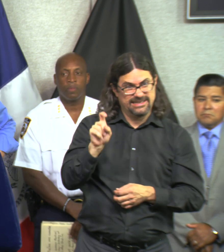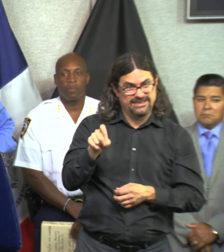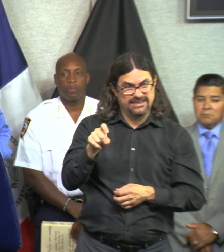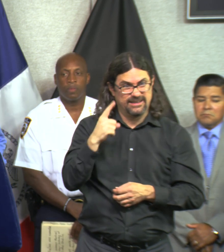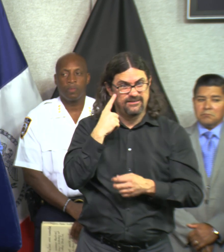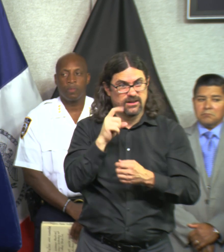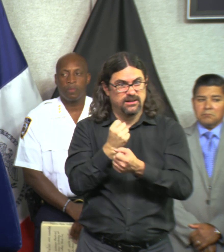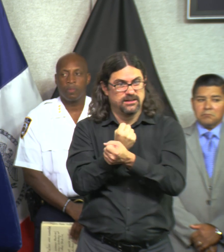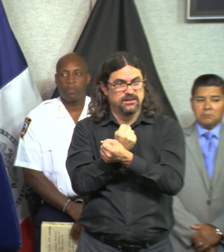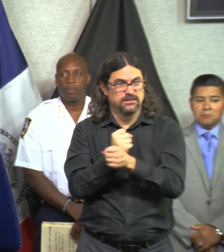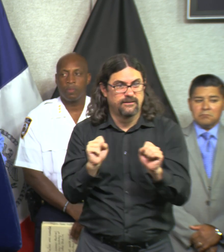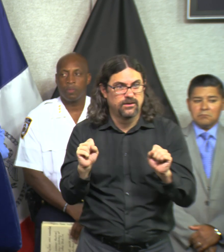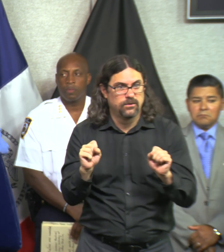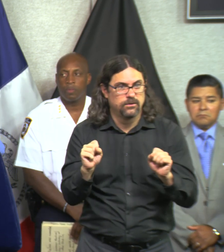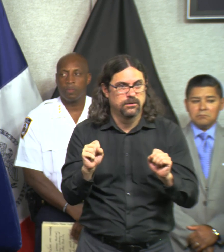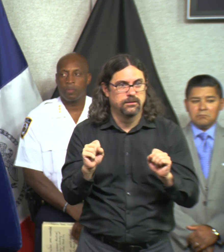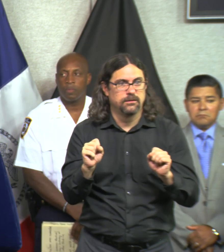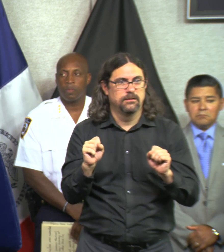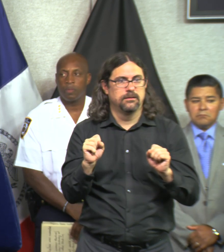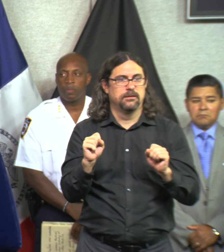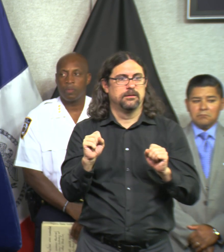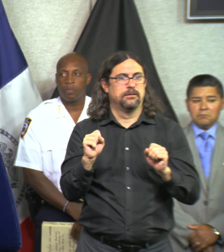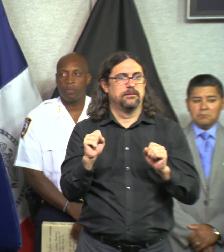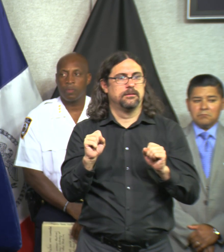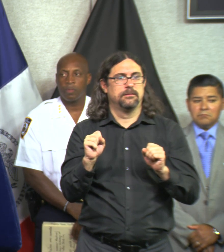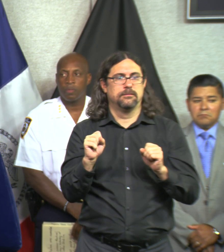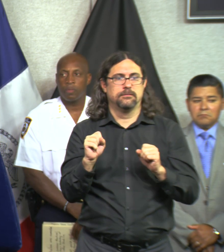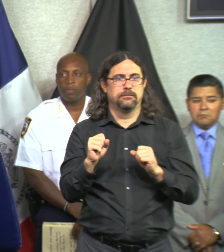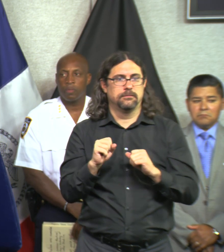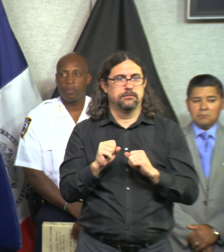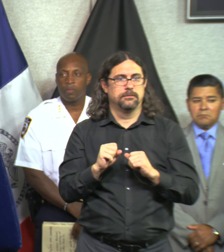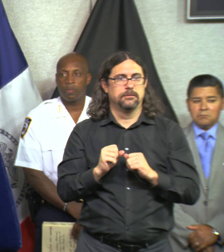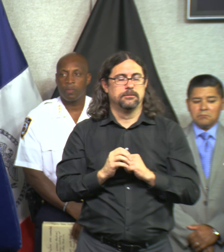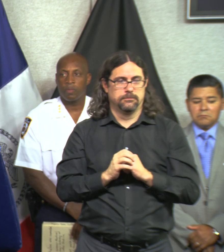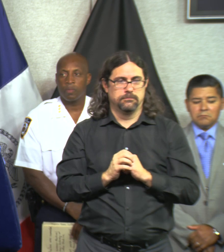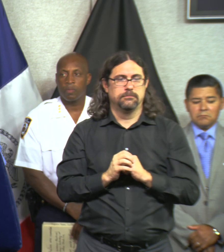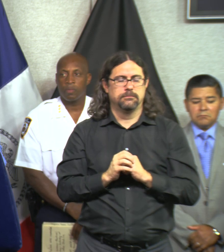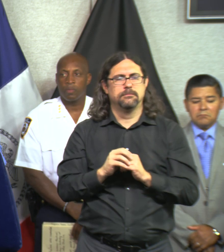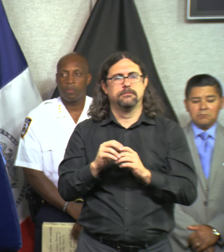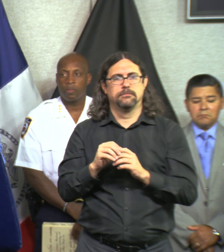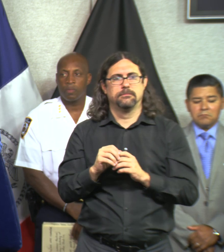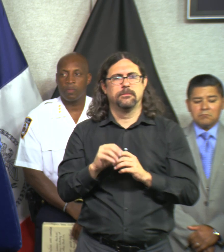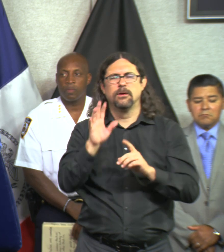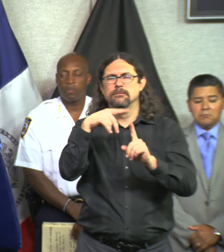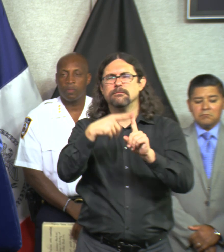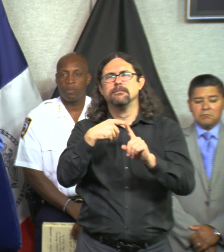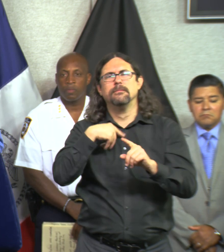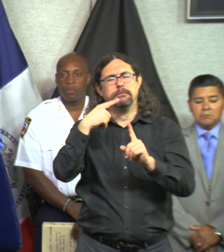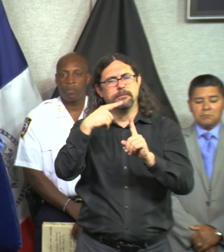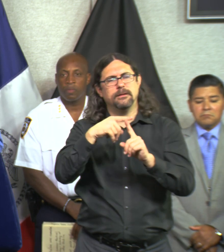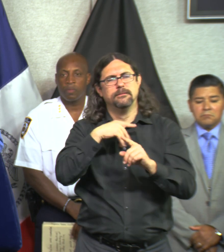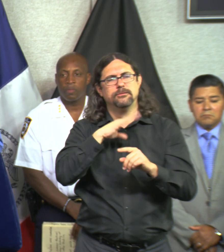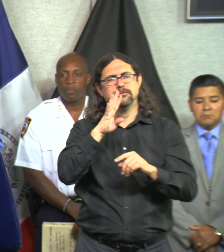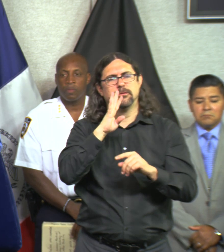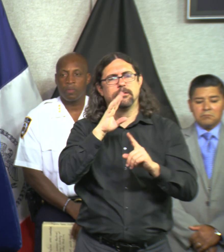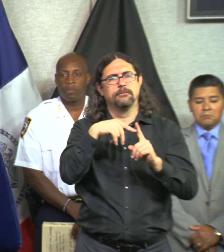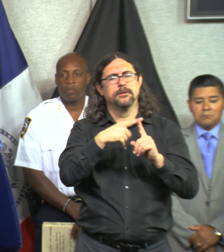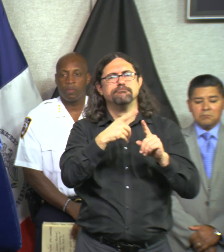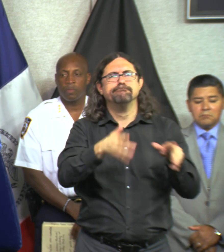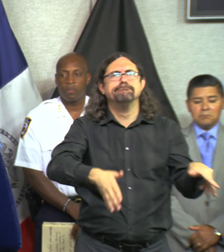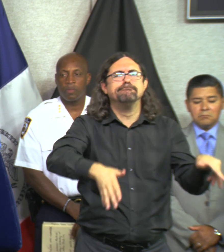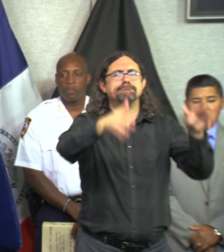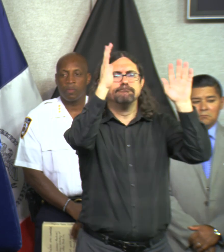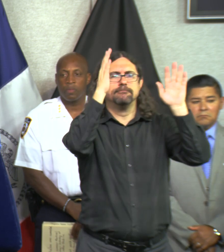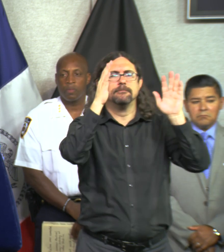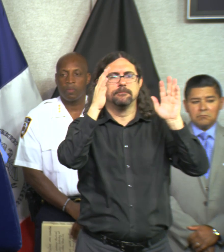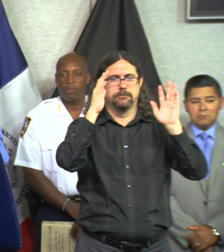commercial office buildings, not residential buildings, not other types of buildings like museums, restaurants, theaters, retail. Those are